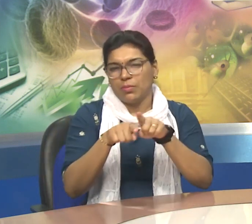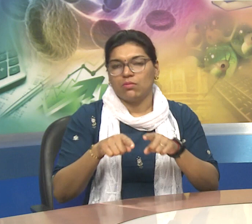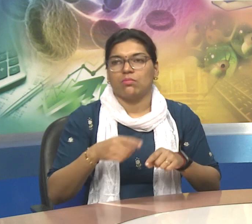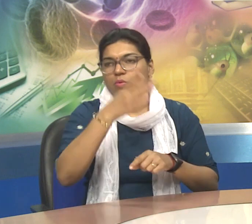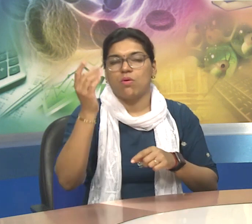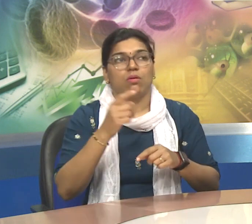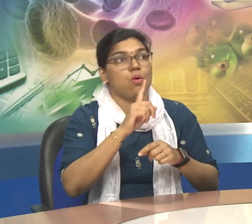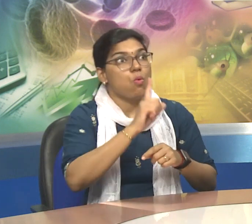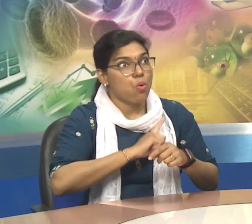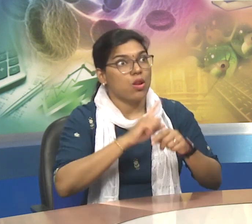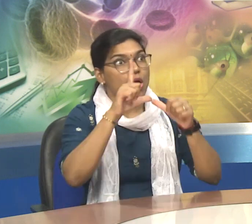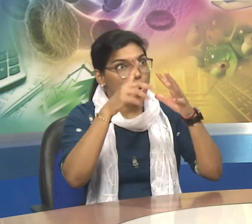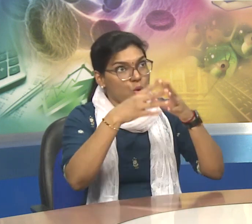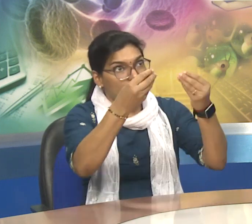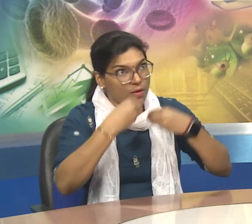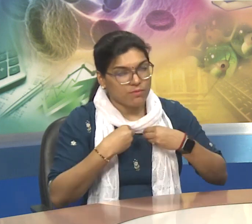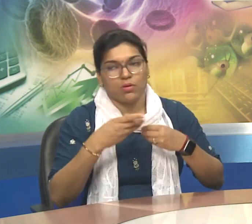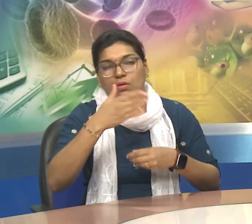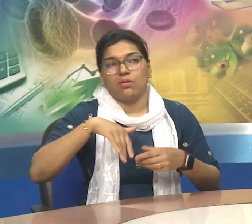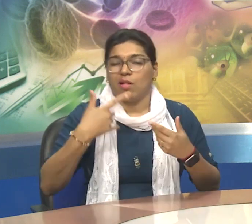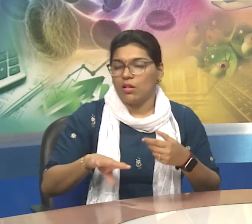not following or ignoring.